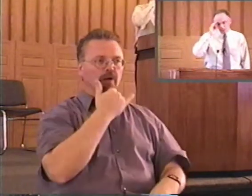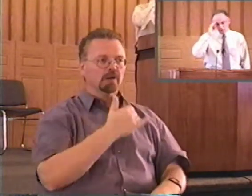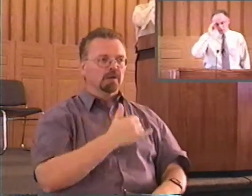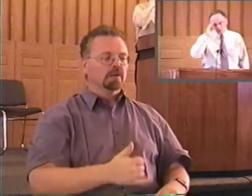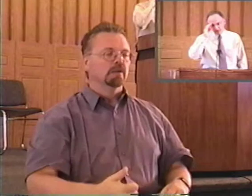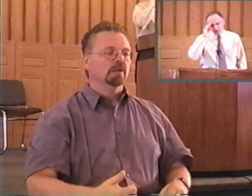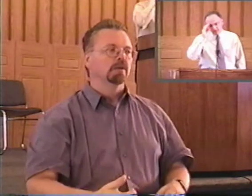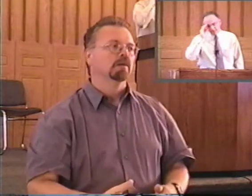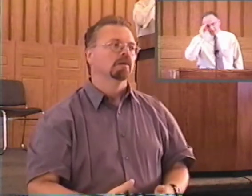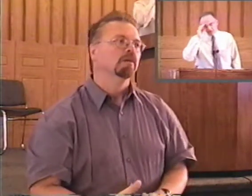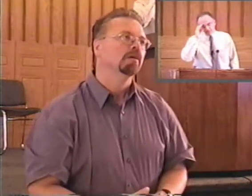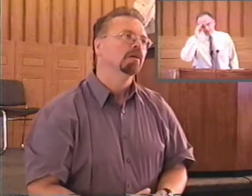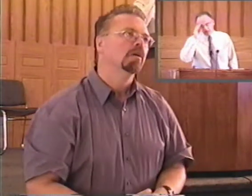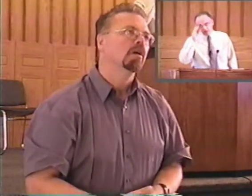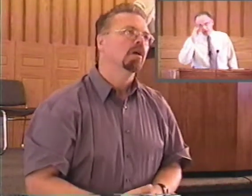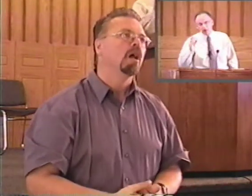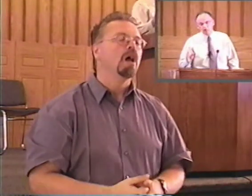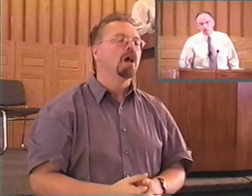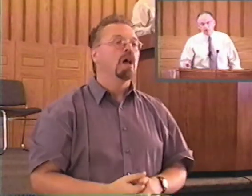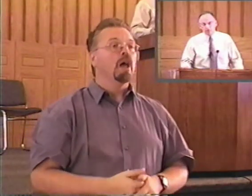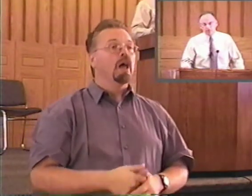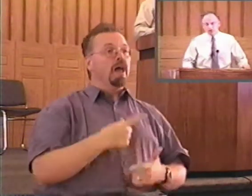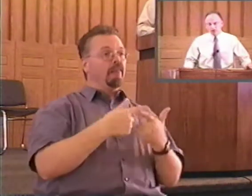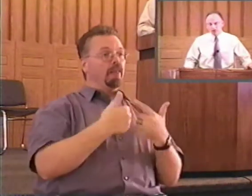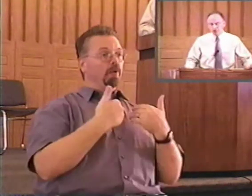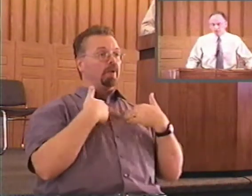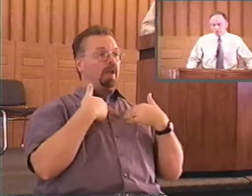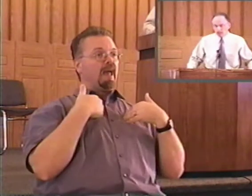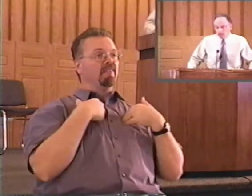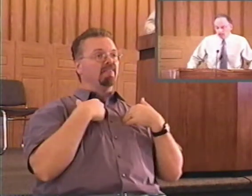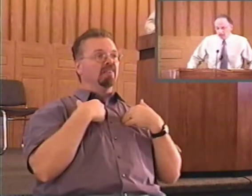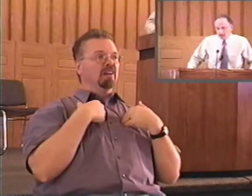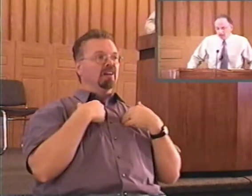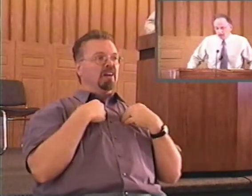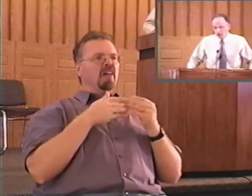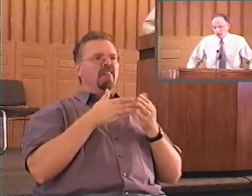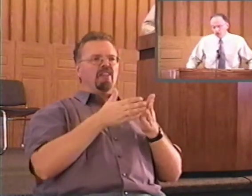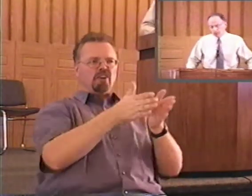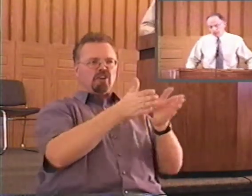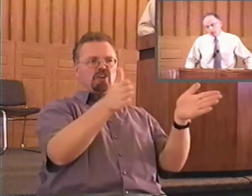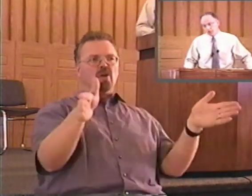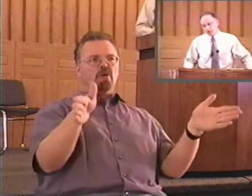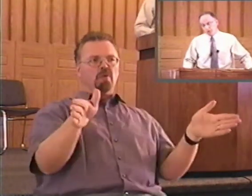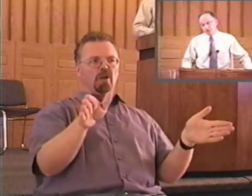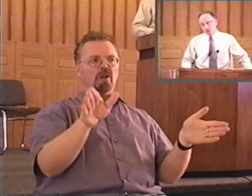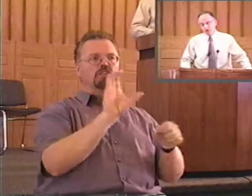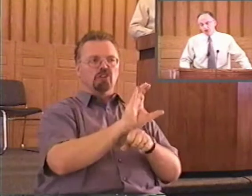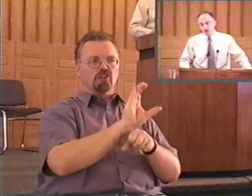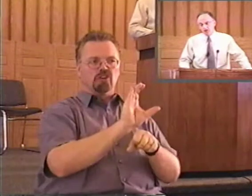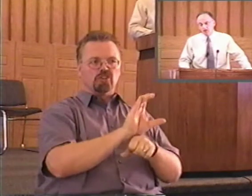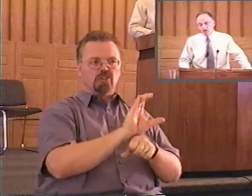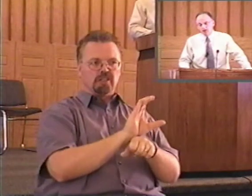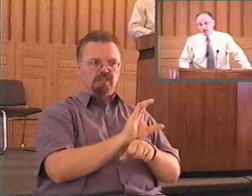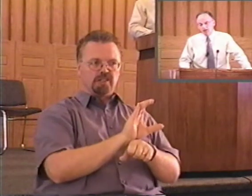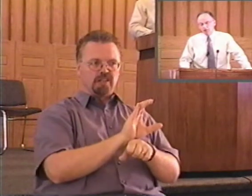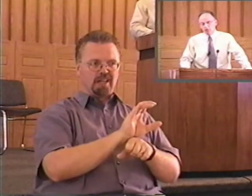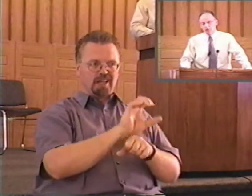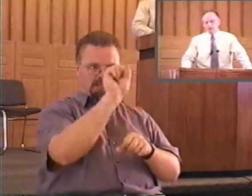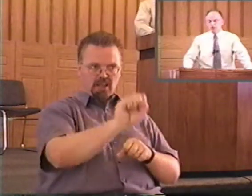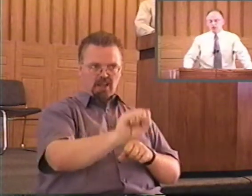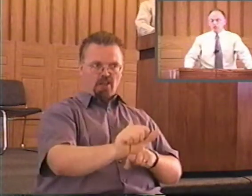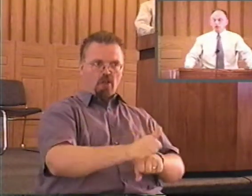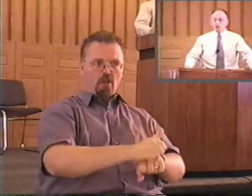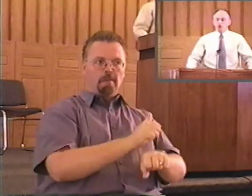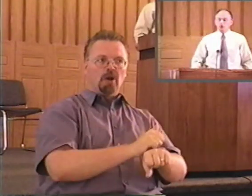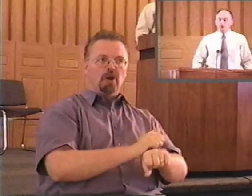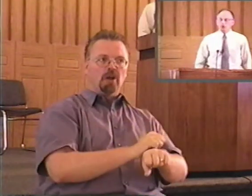And then, of course, we have our evangelical churches and our liberal churches. And